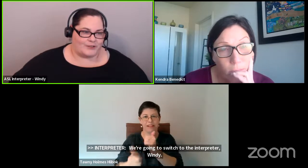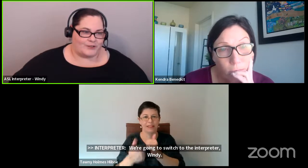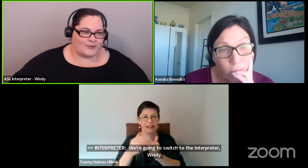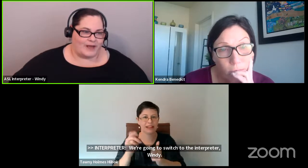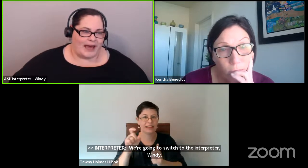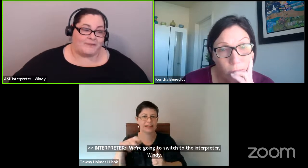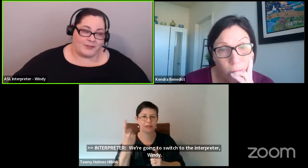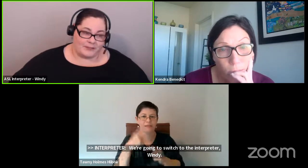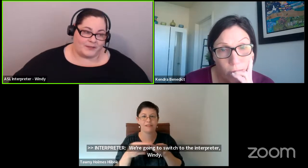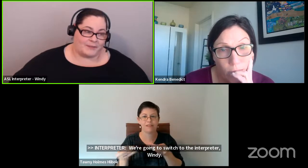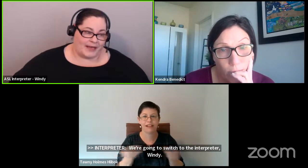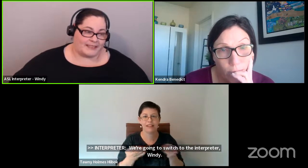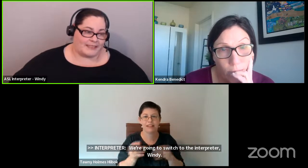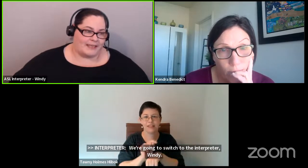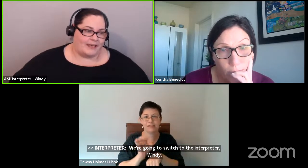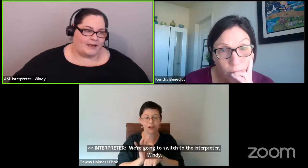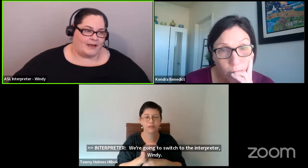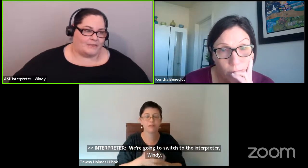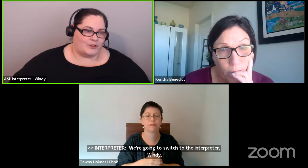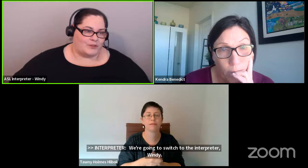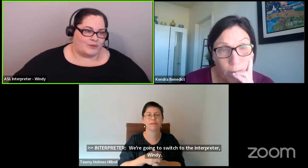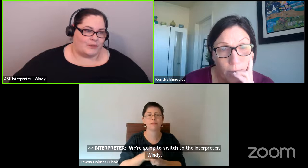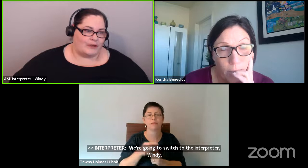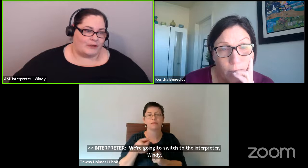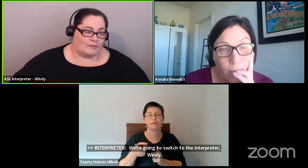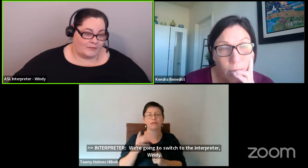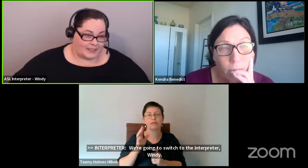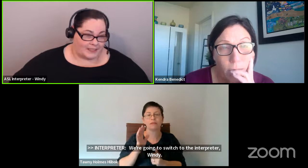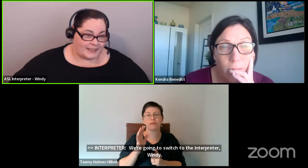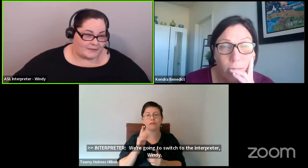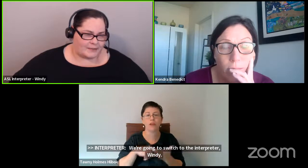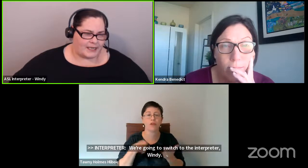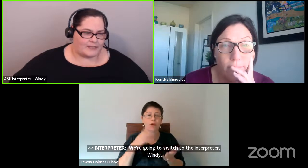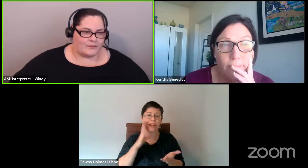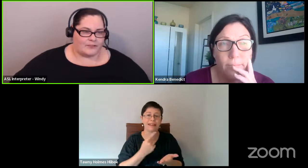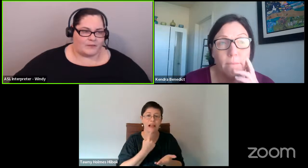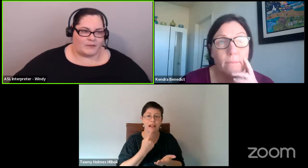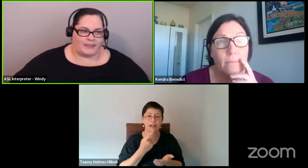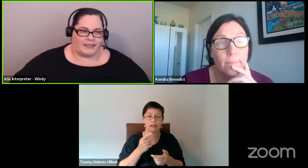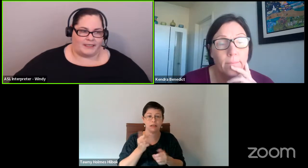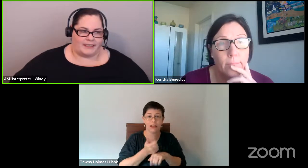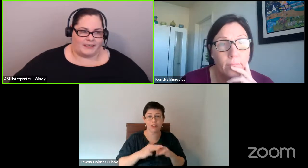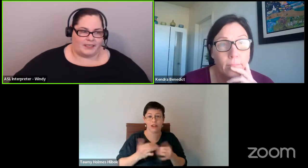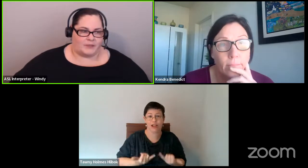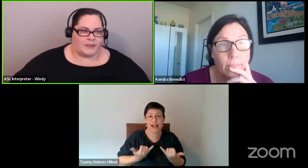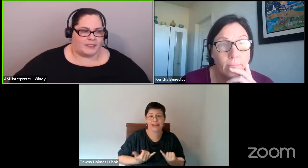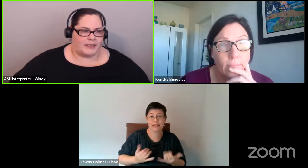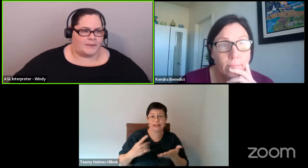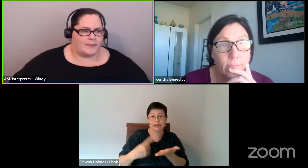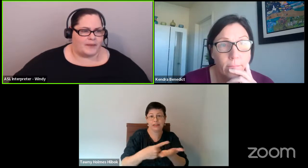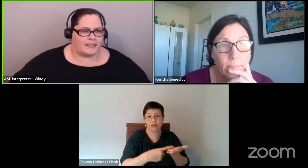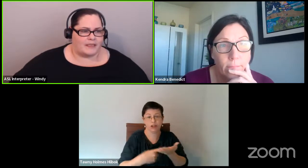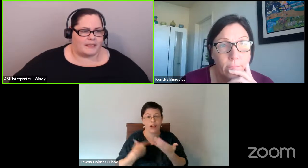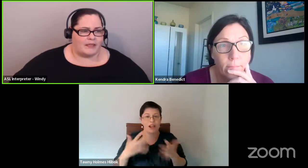here to, after the bill passed, to help facilitate the task force. So I will let ACDHH respond to that. But based on